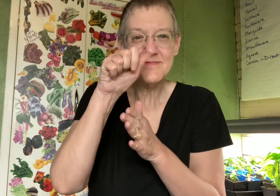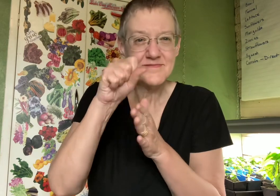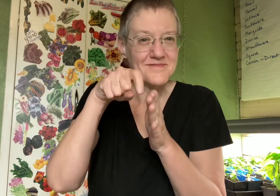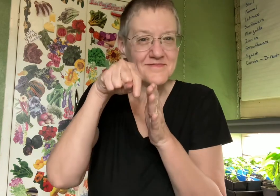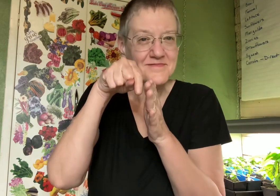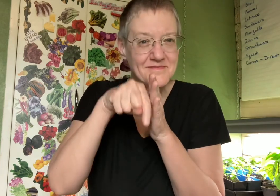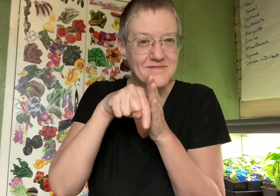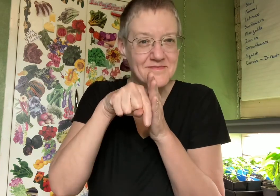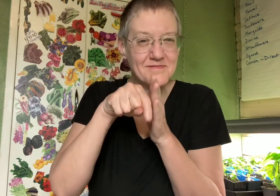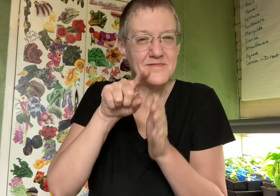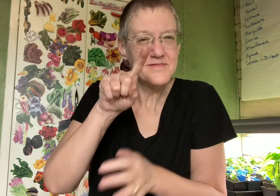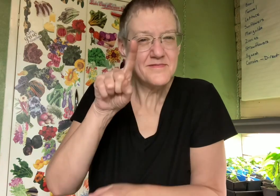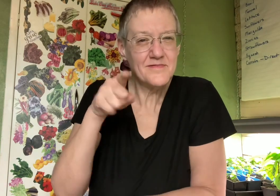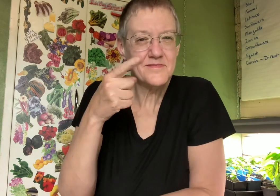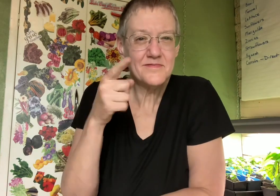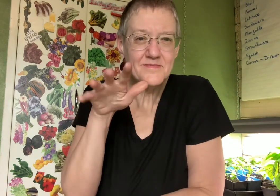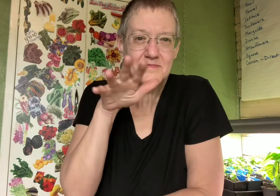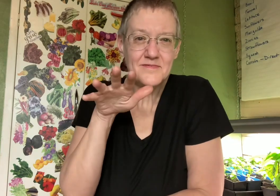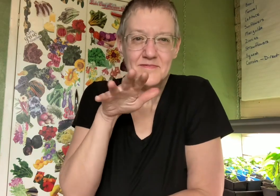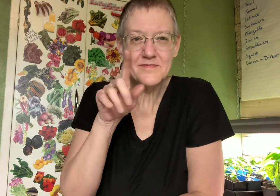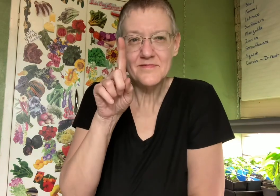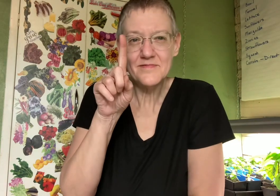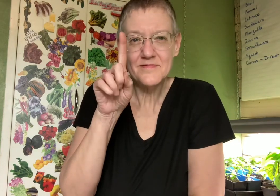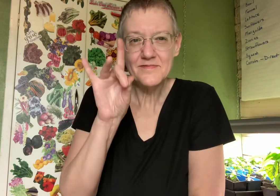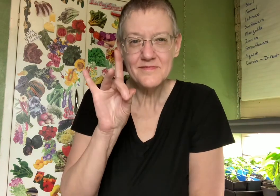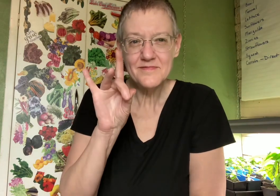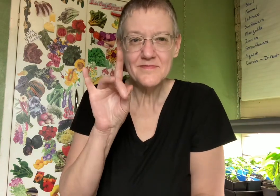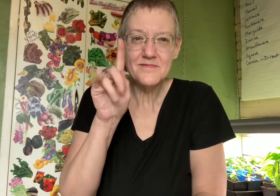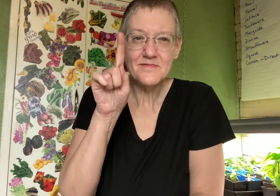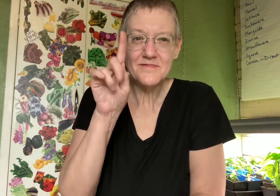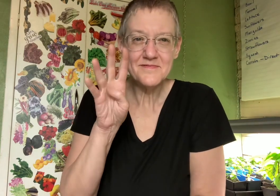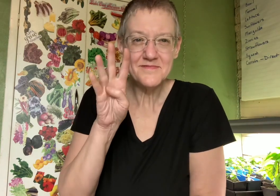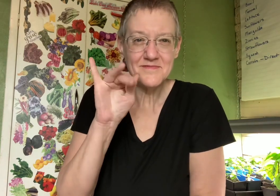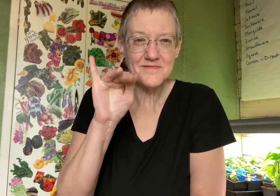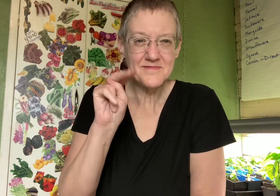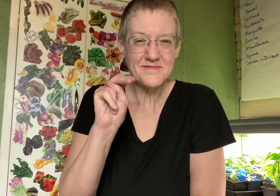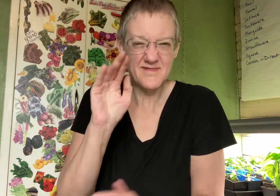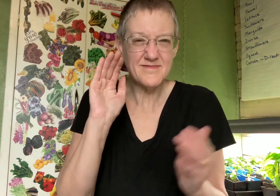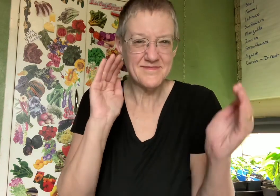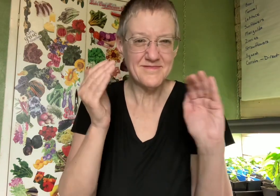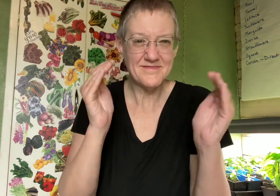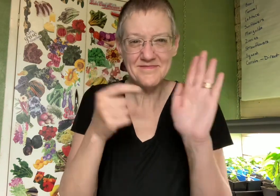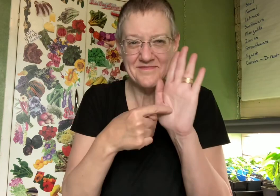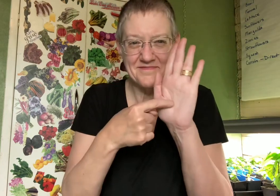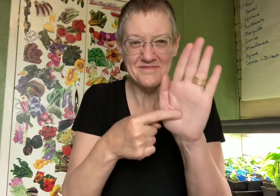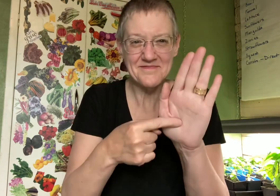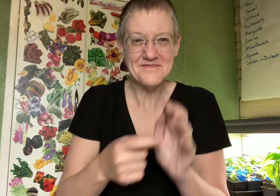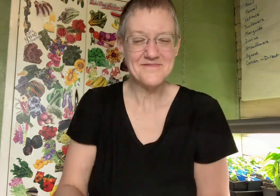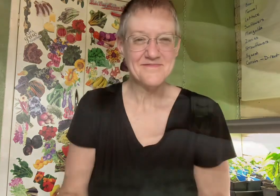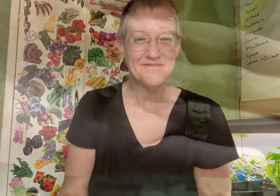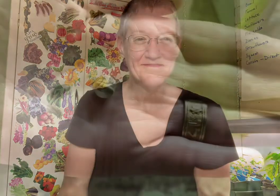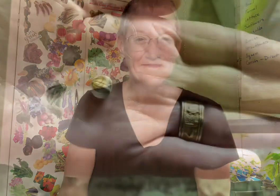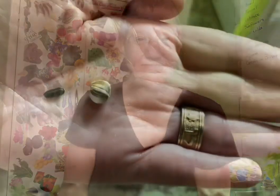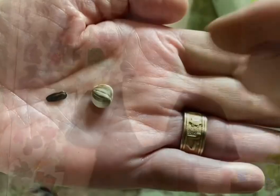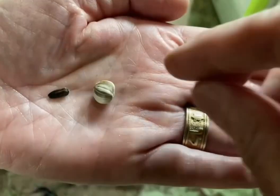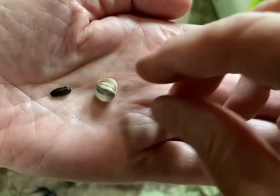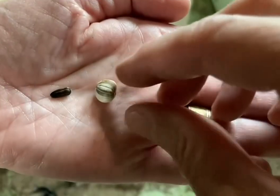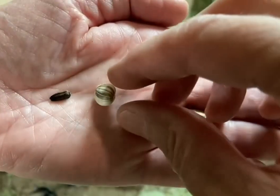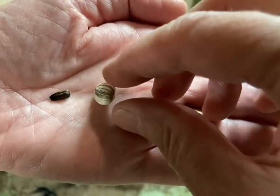So don't plant them too deeply, just about 1/8 or 1/4 of an inch deep. Let me show you the two seeds.